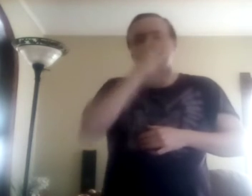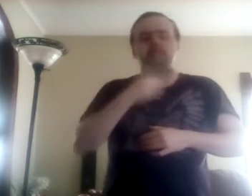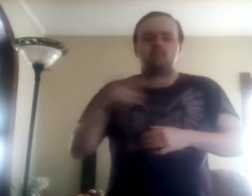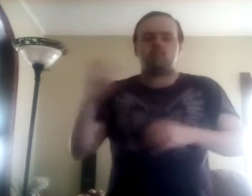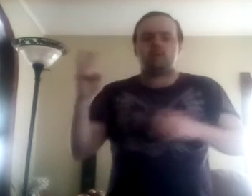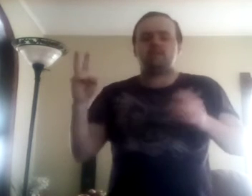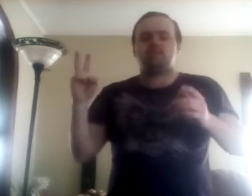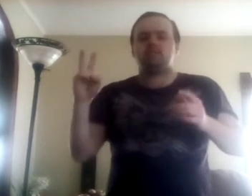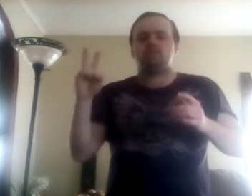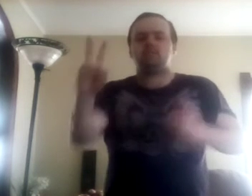Bitch.